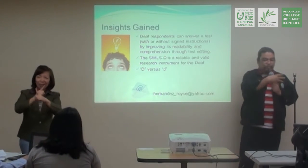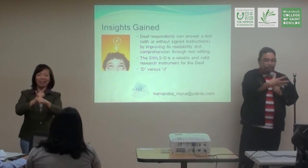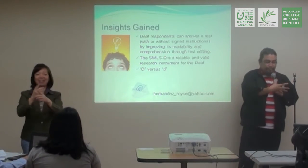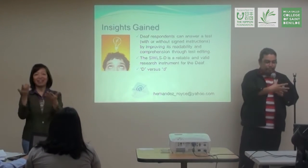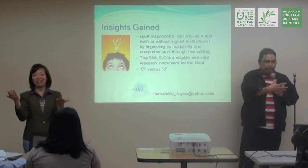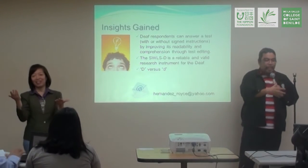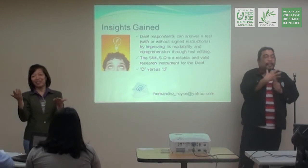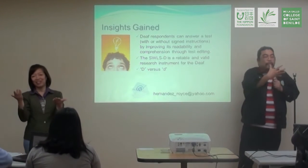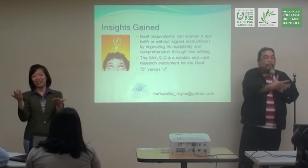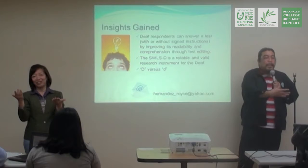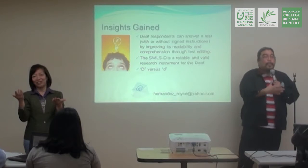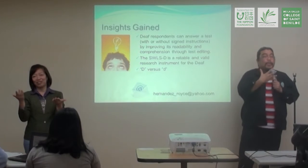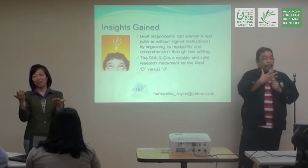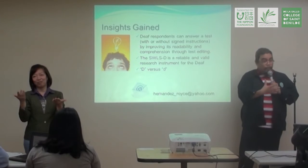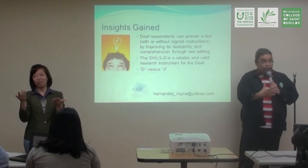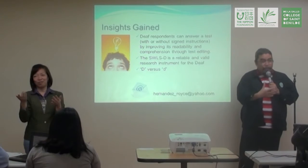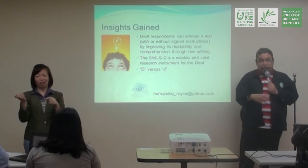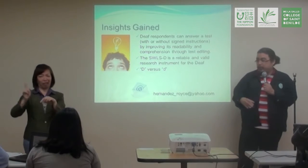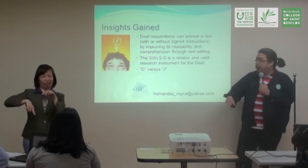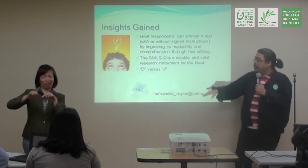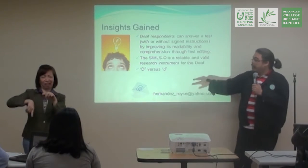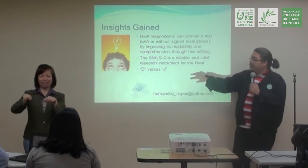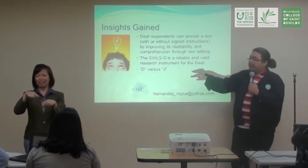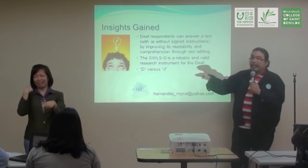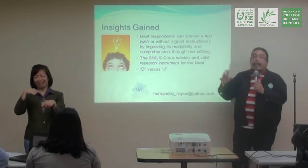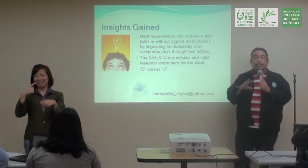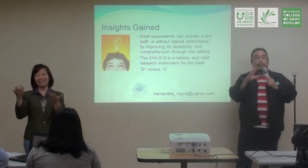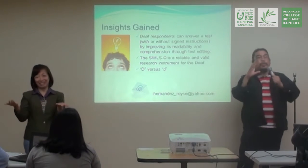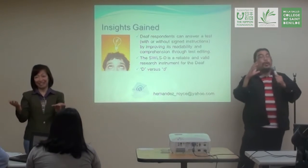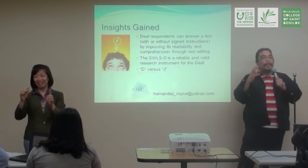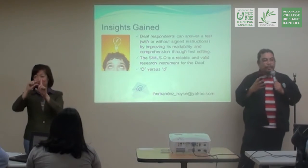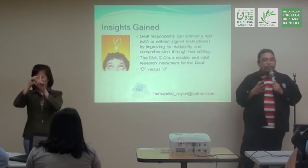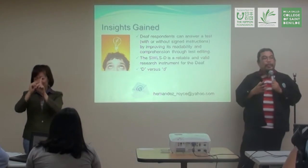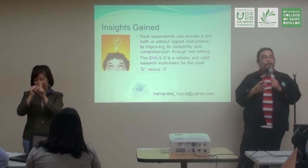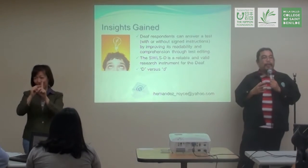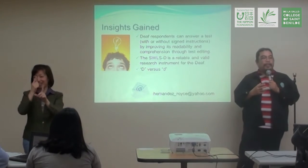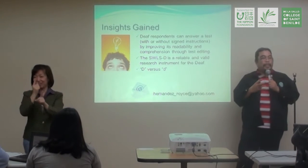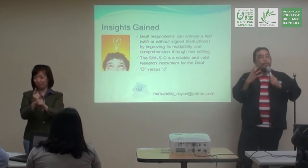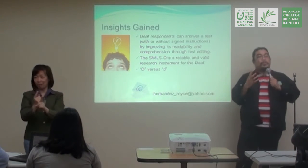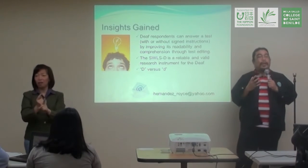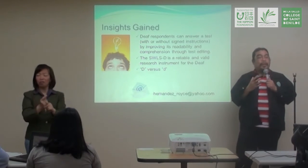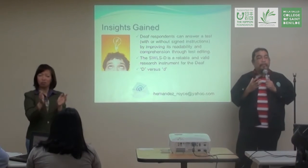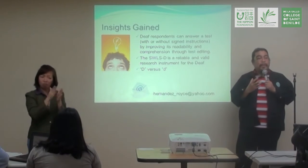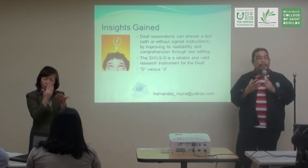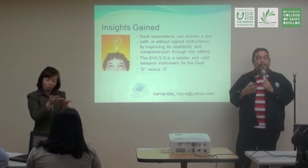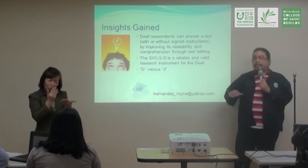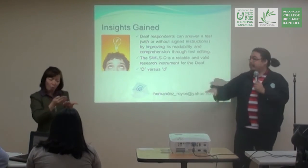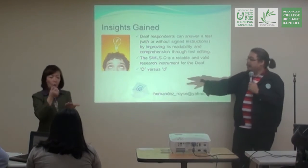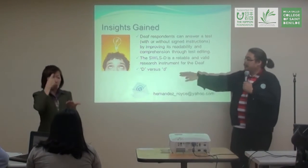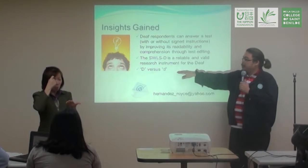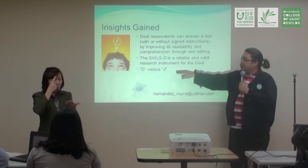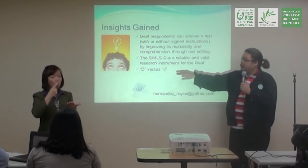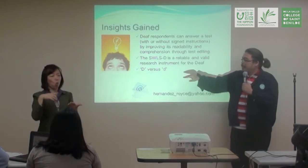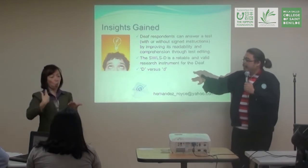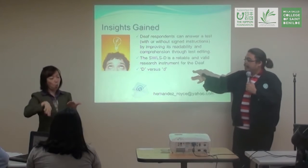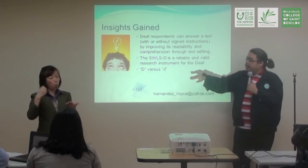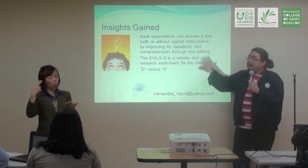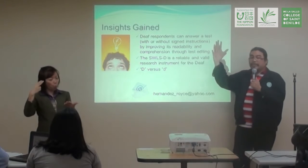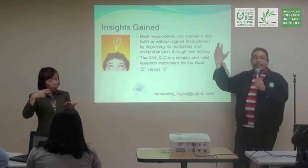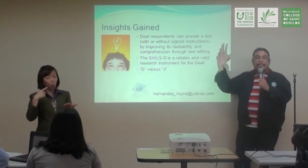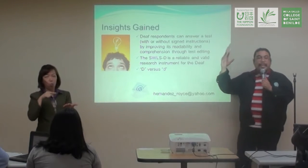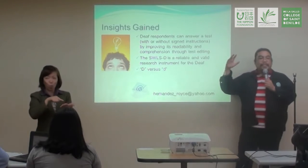the incapability of the individual. So I actually saw literature about it. It was quite amazing.